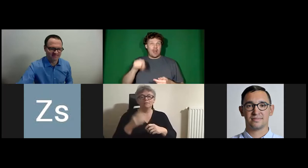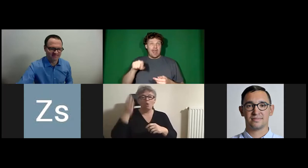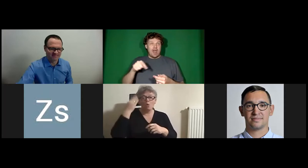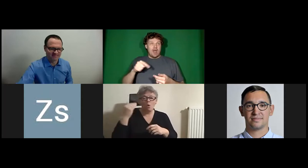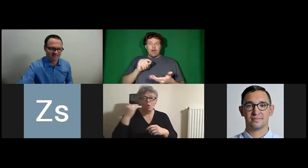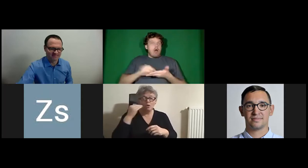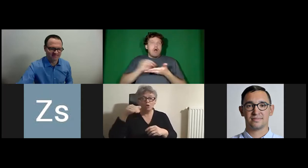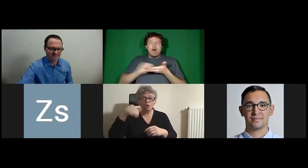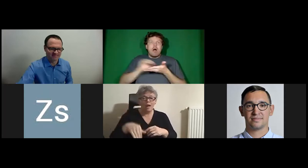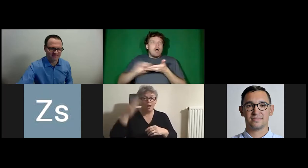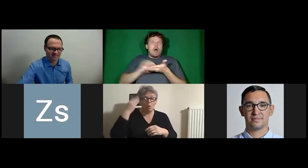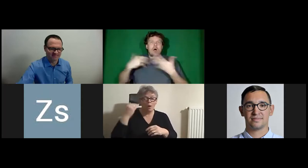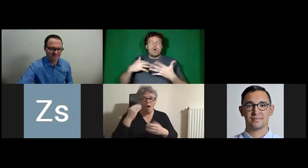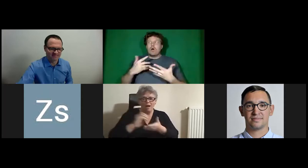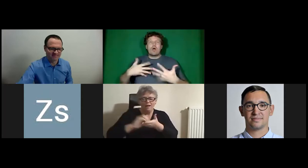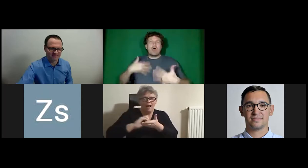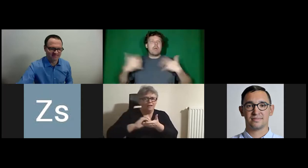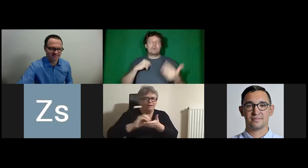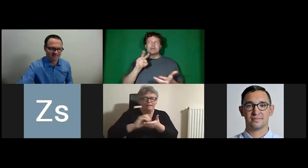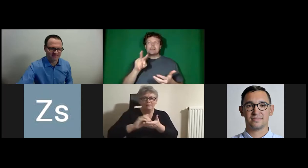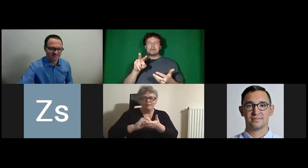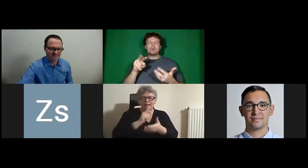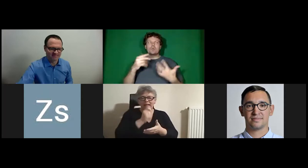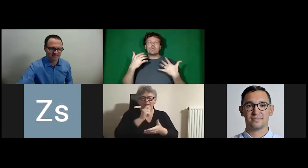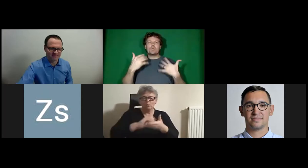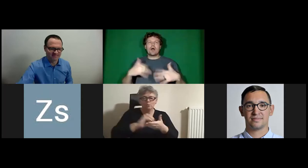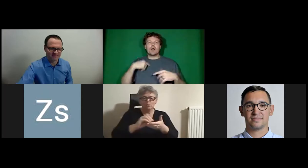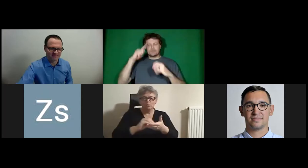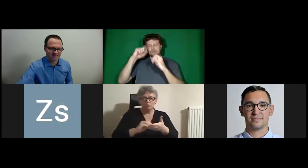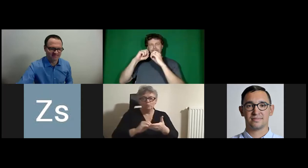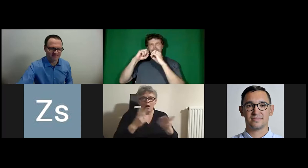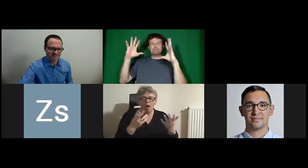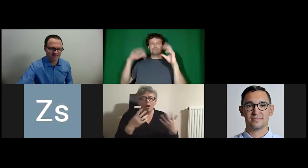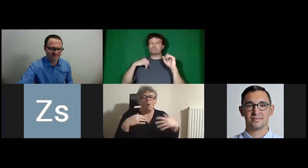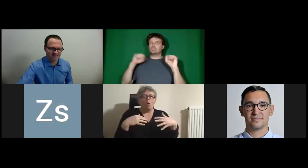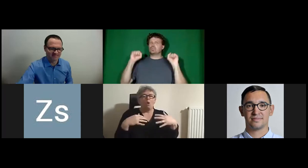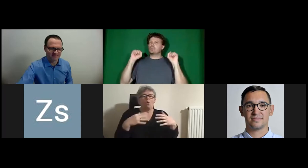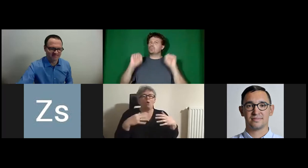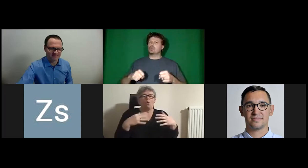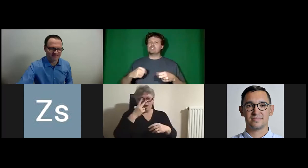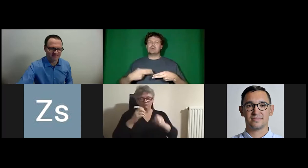and he interpreted for me. And the South Korean journalist was just so amazed at my story.